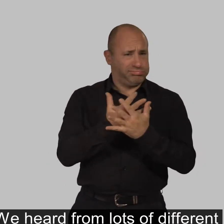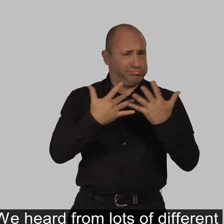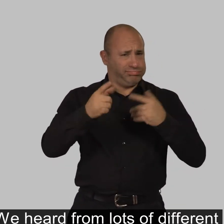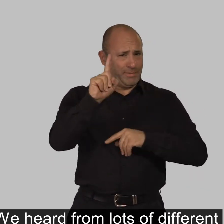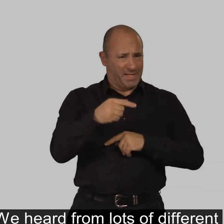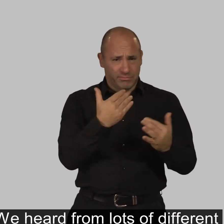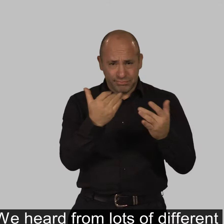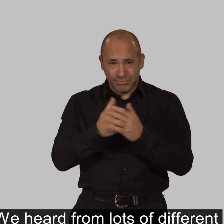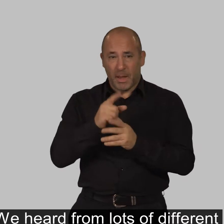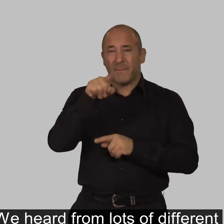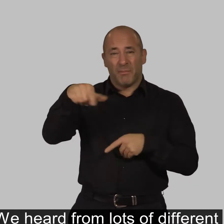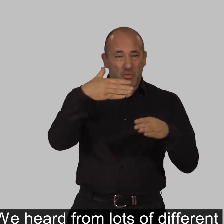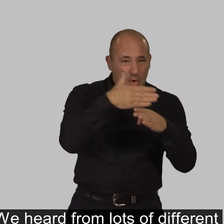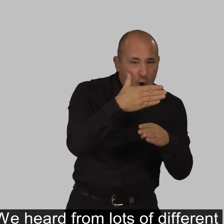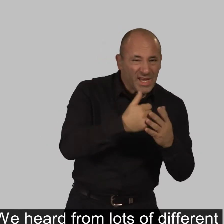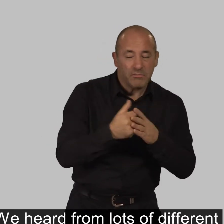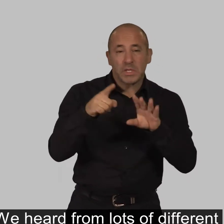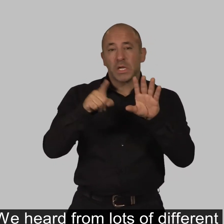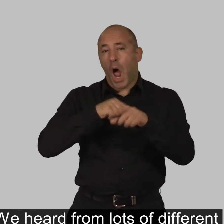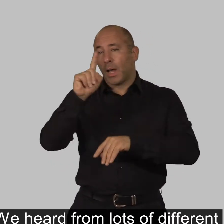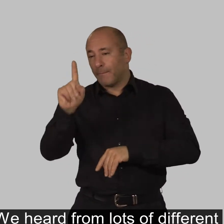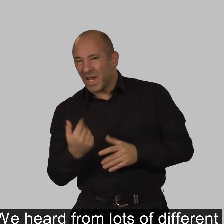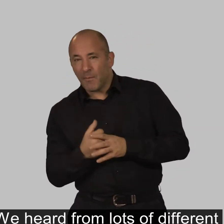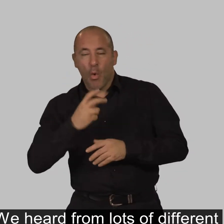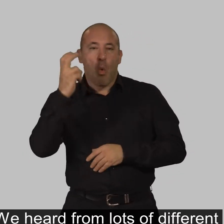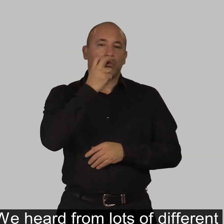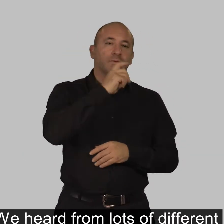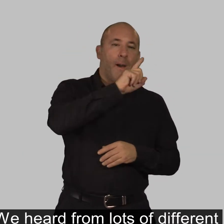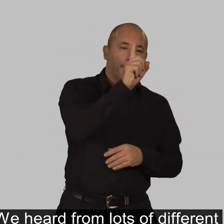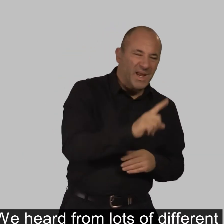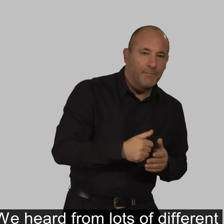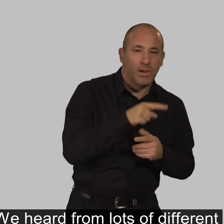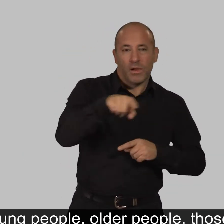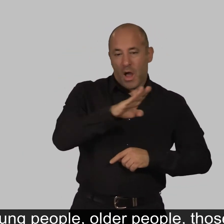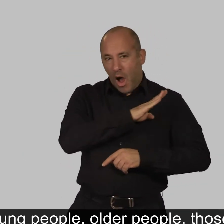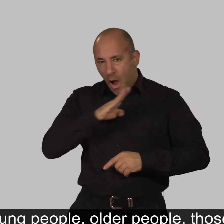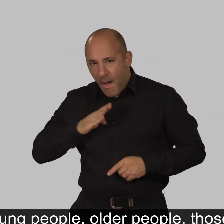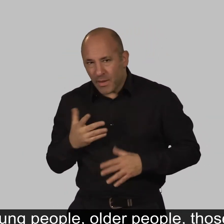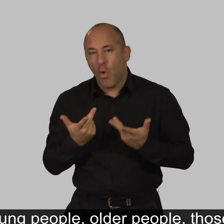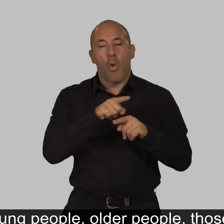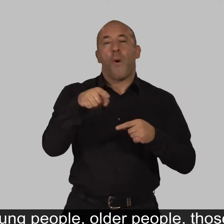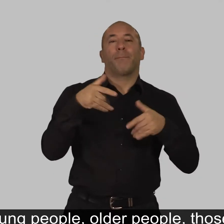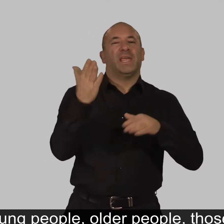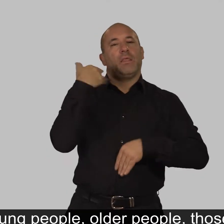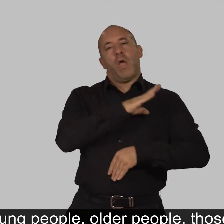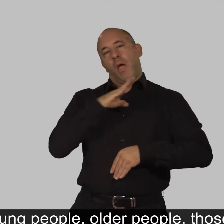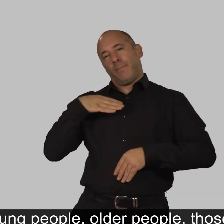We heard from lots of different people, including working-age people, young people, older